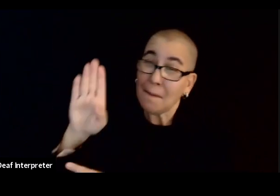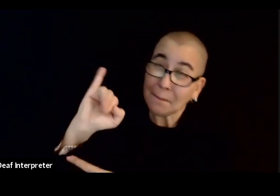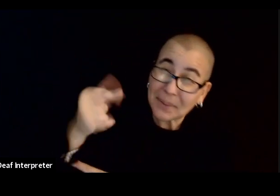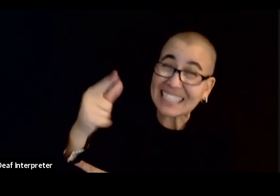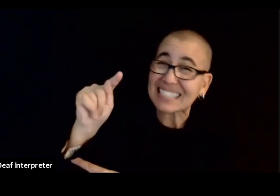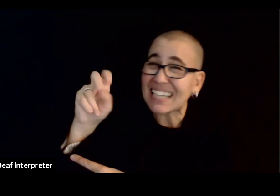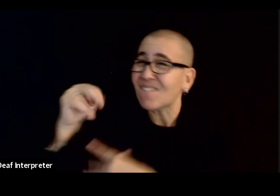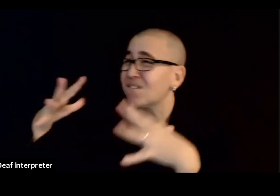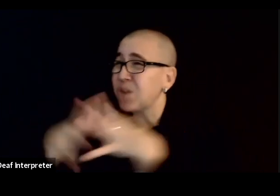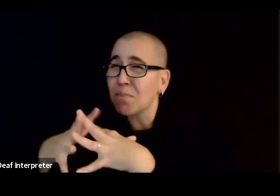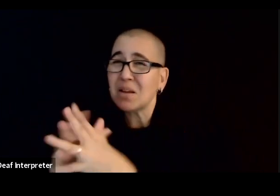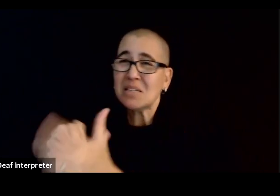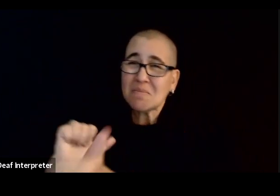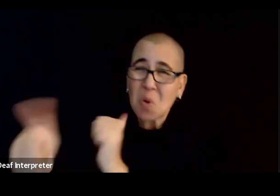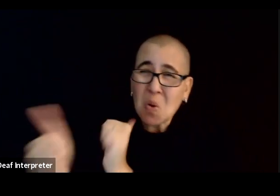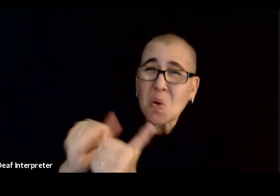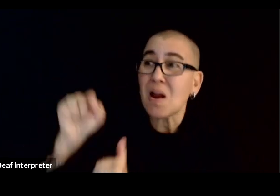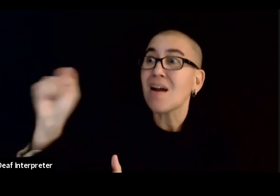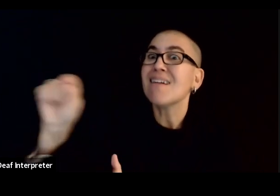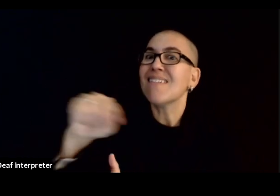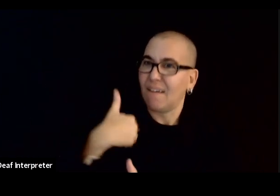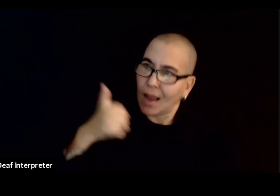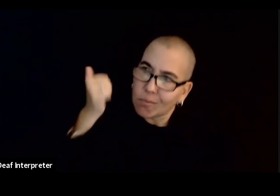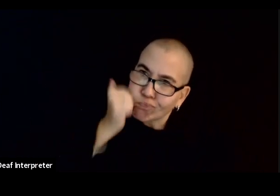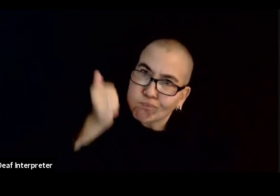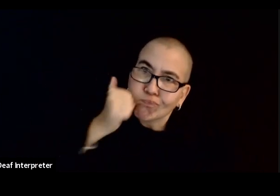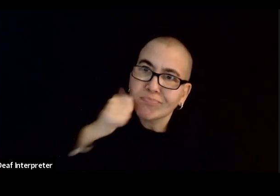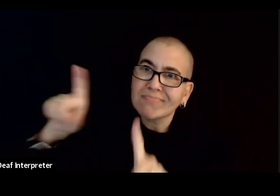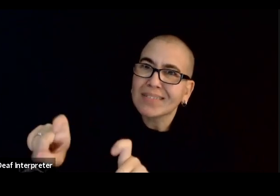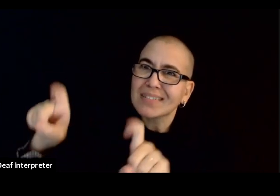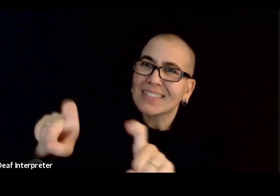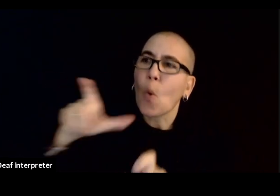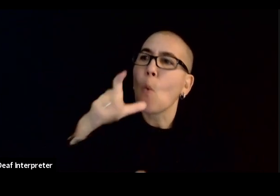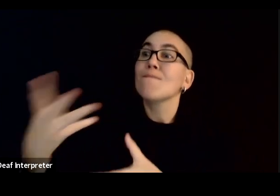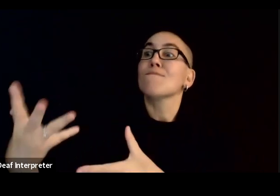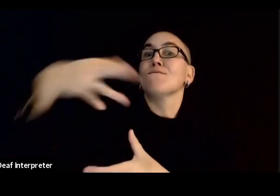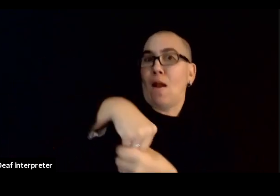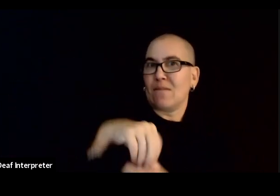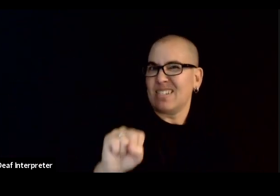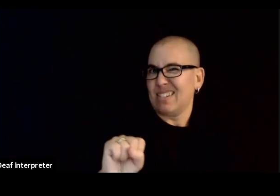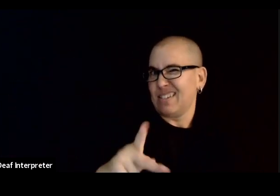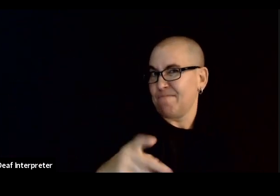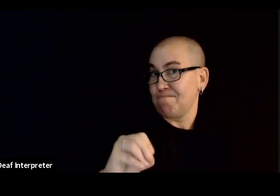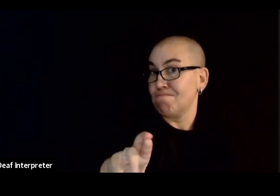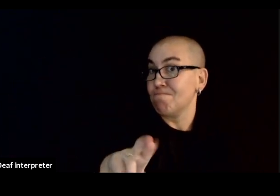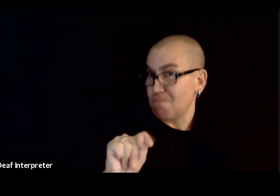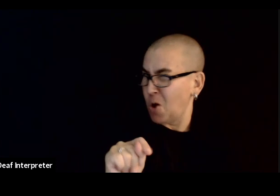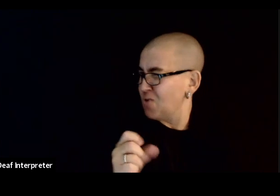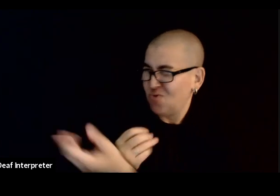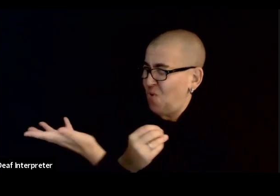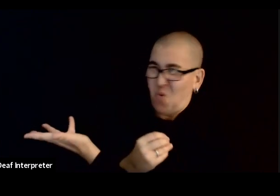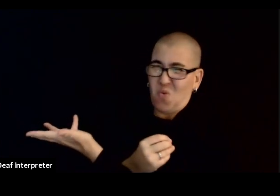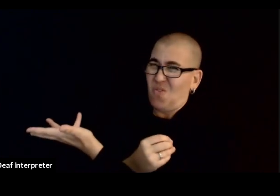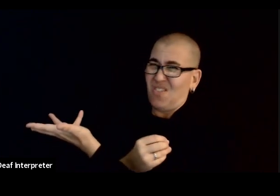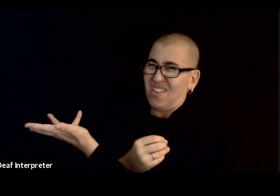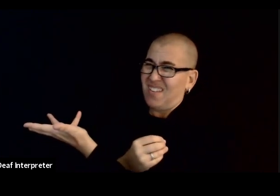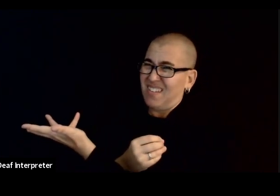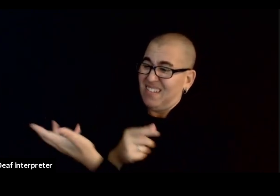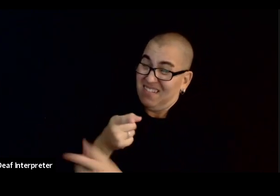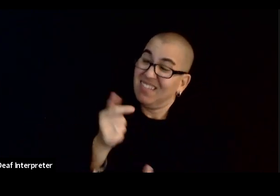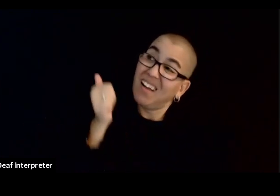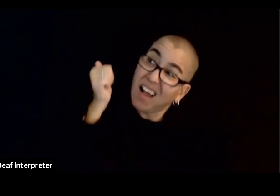in-season athletes. And I'm curious if you guys know at all, having the daily testing being done, is there